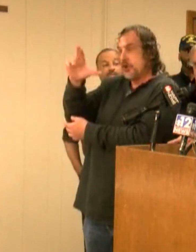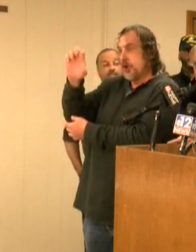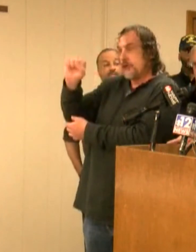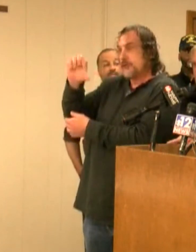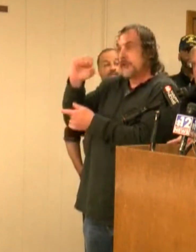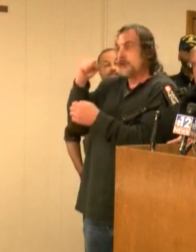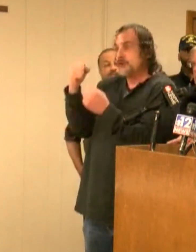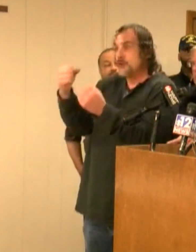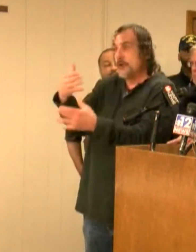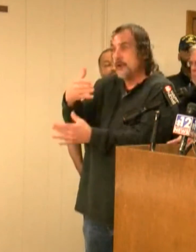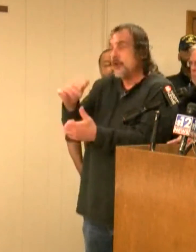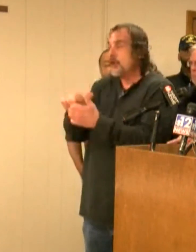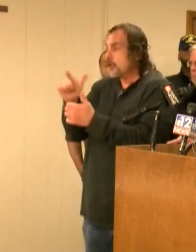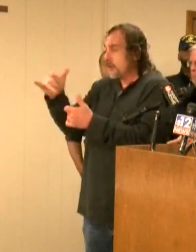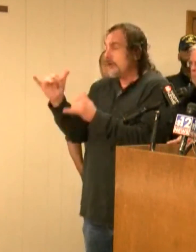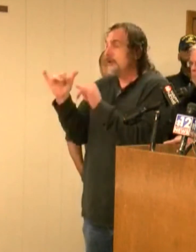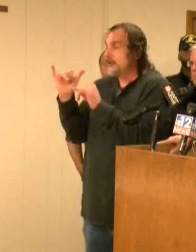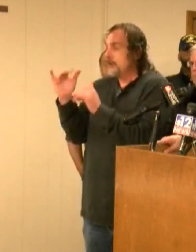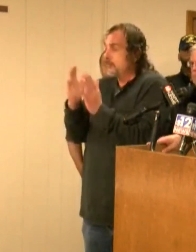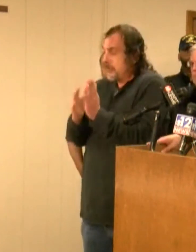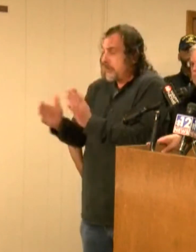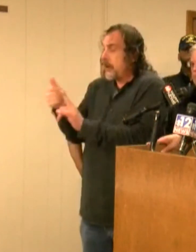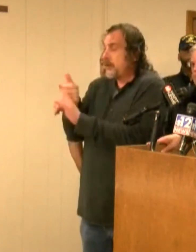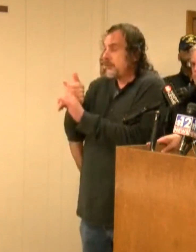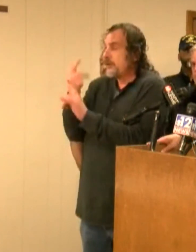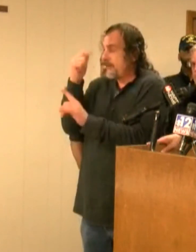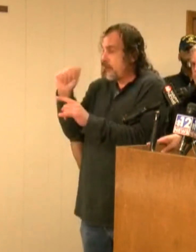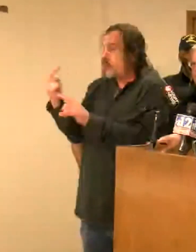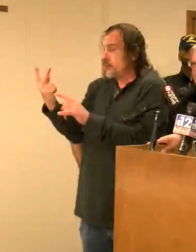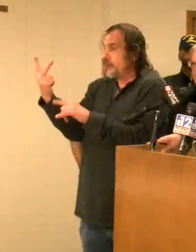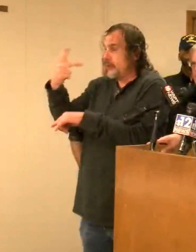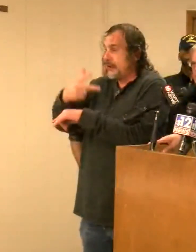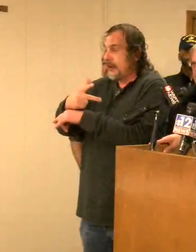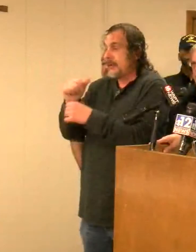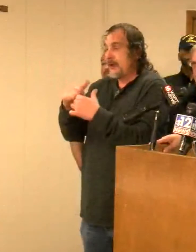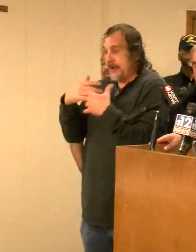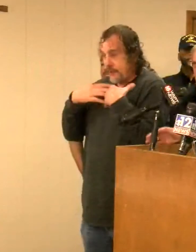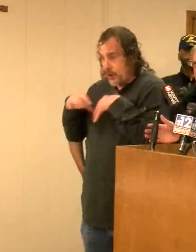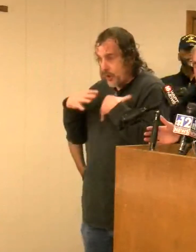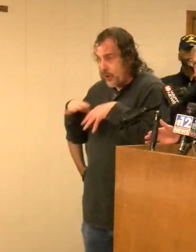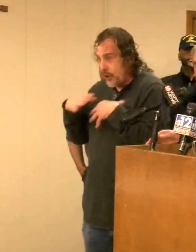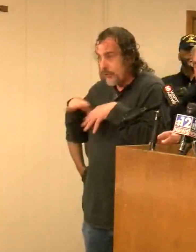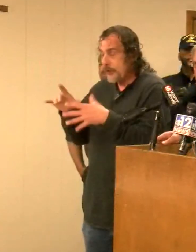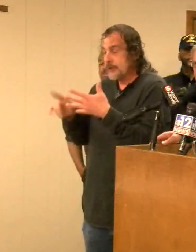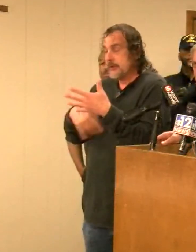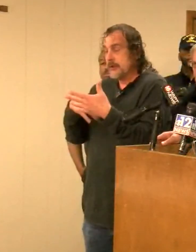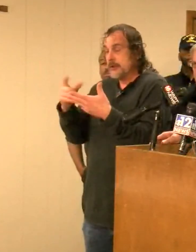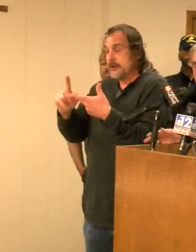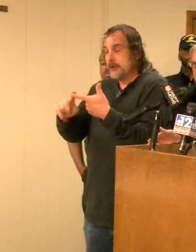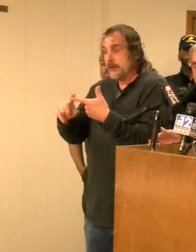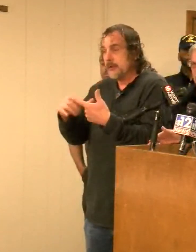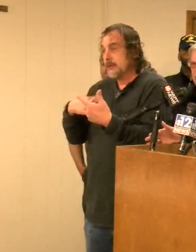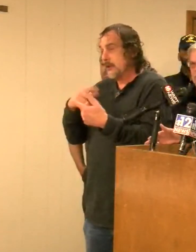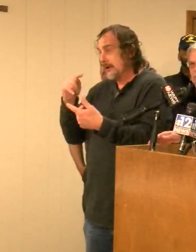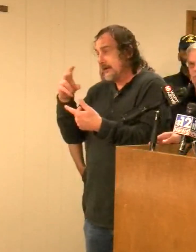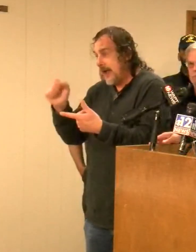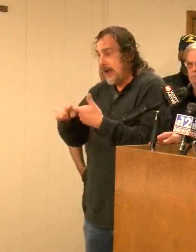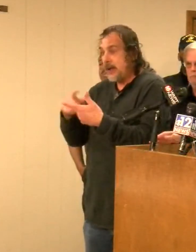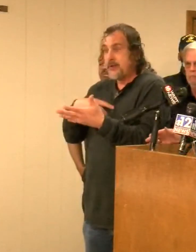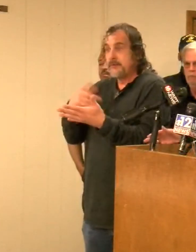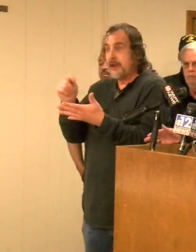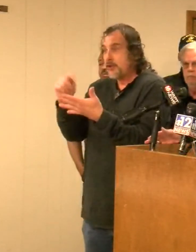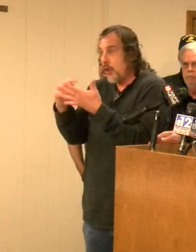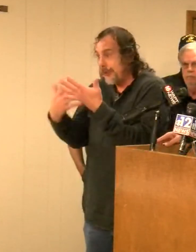are asking that you come prepared for a few days, having a change of clothing change of clothing, towels,